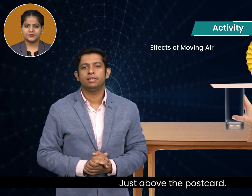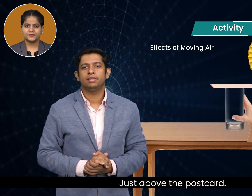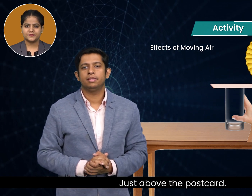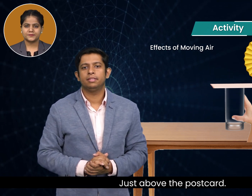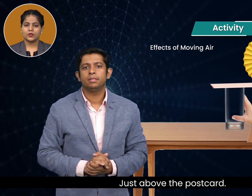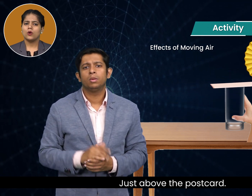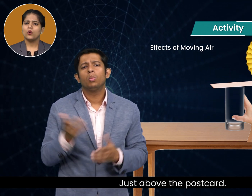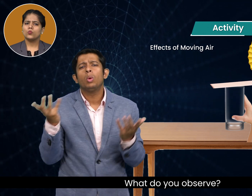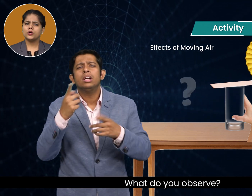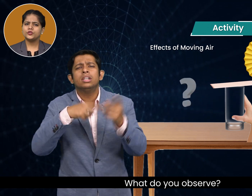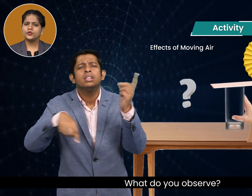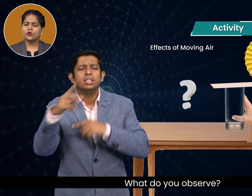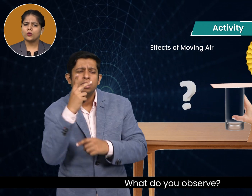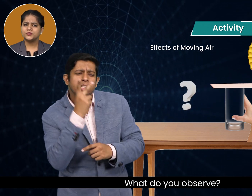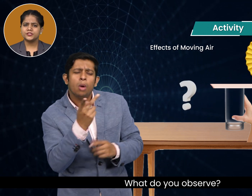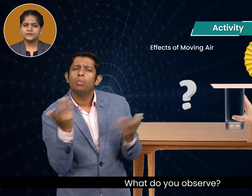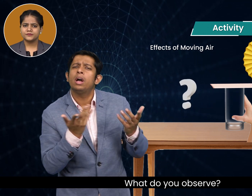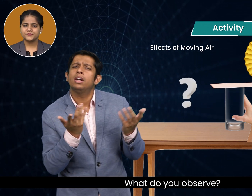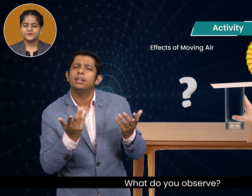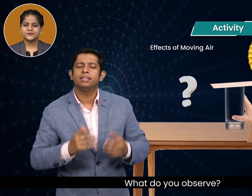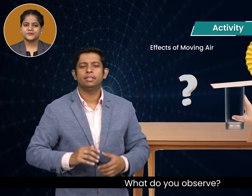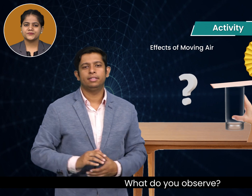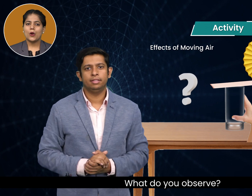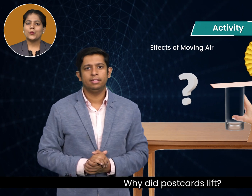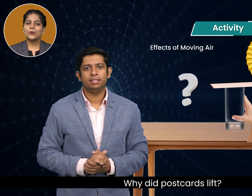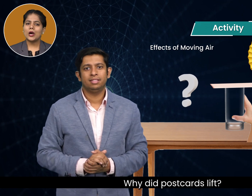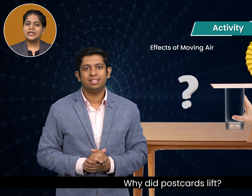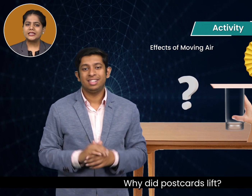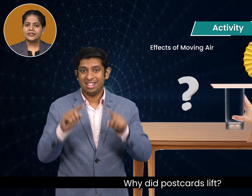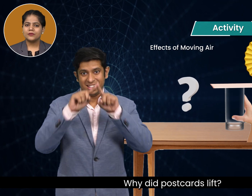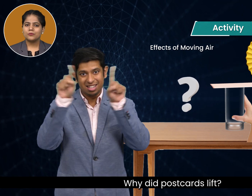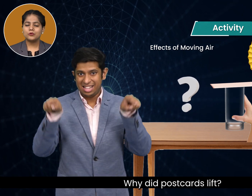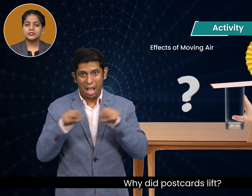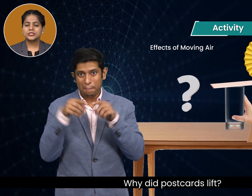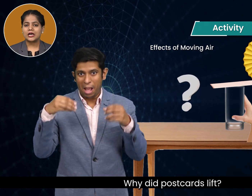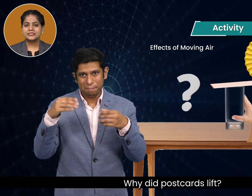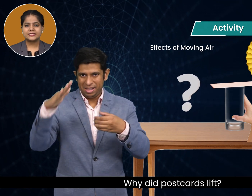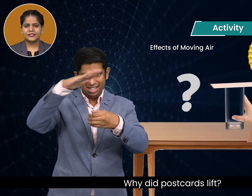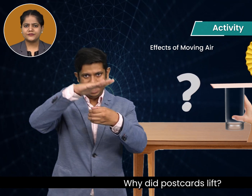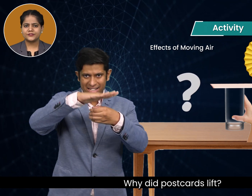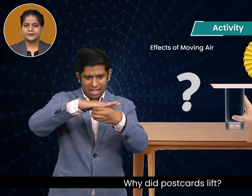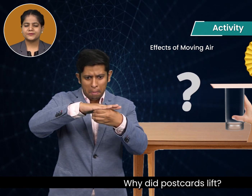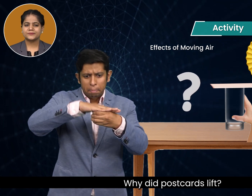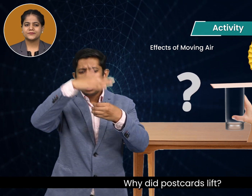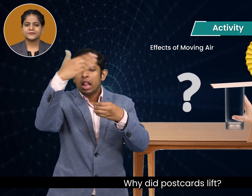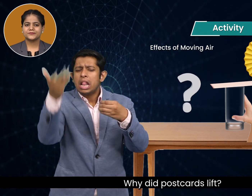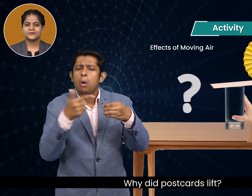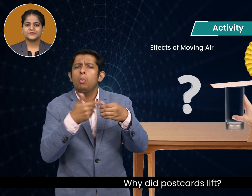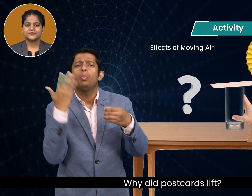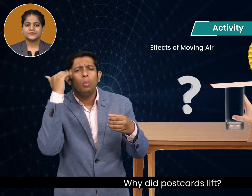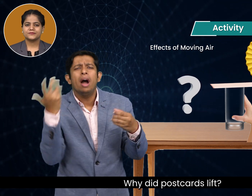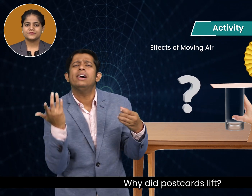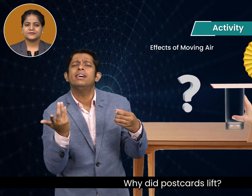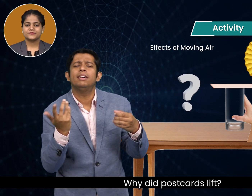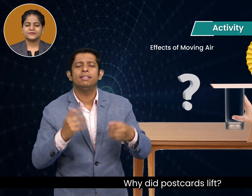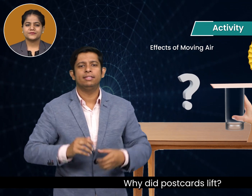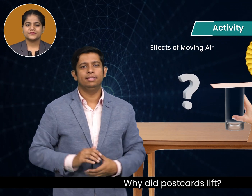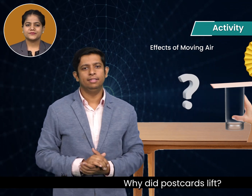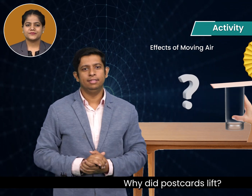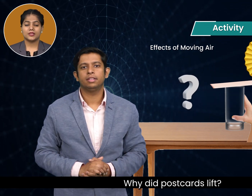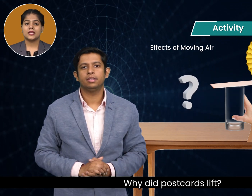postcard. What do you observe? Why did postcards lift?